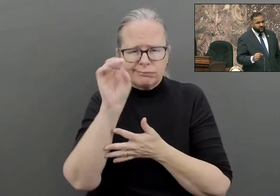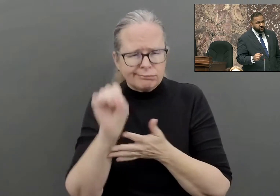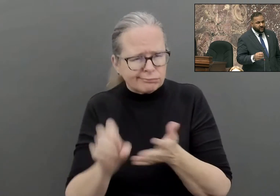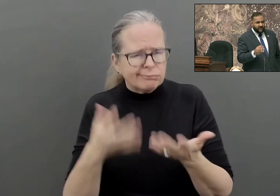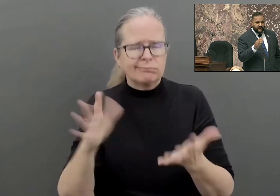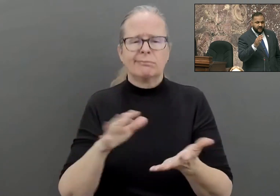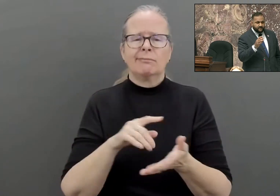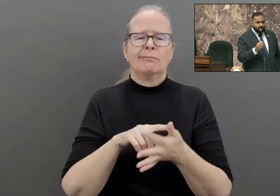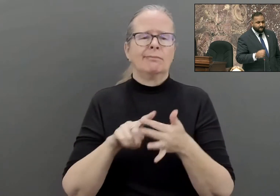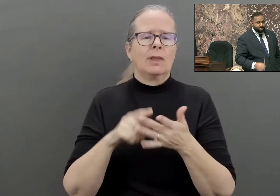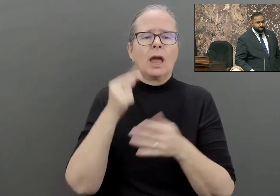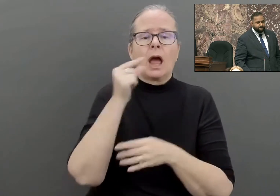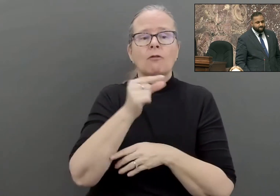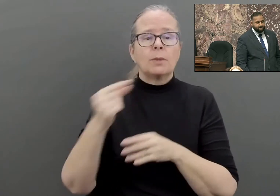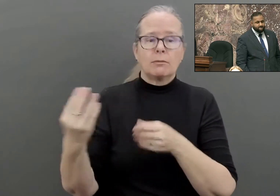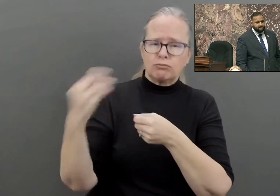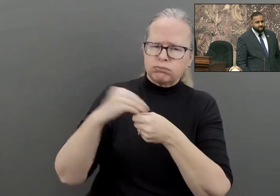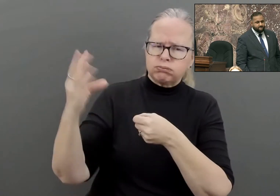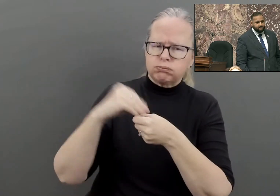record in British Columbia.